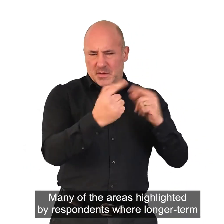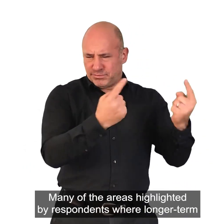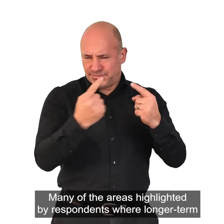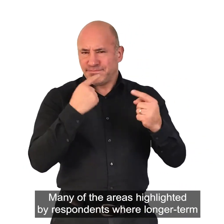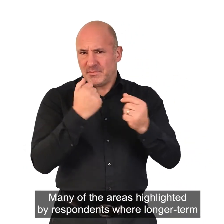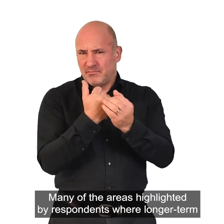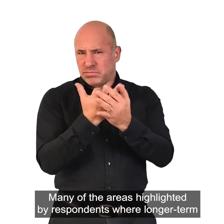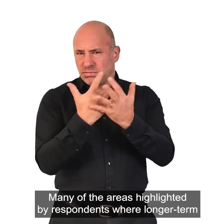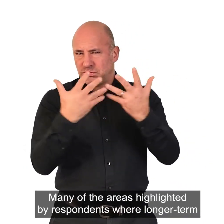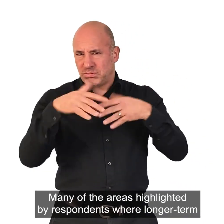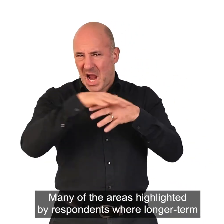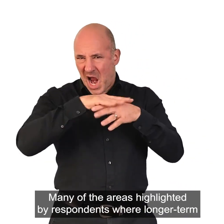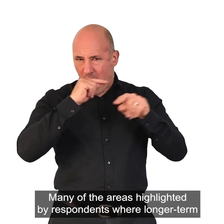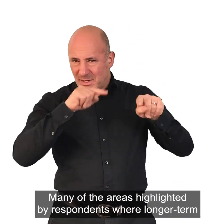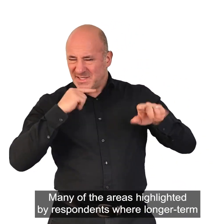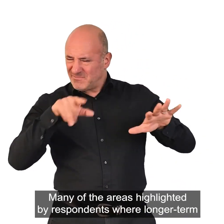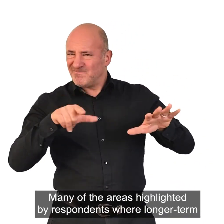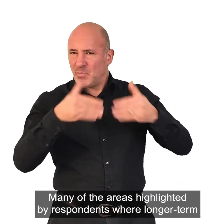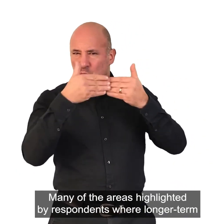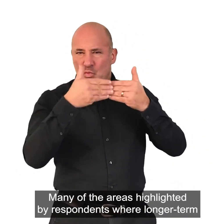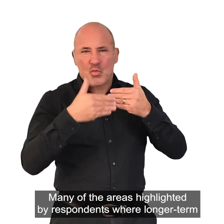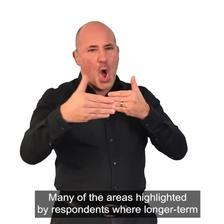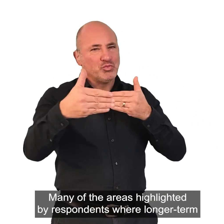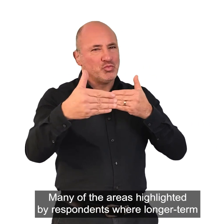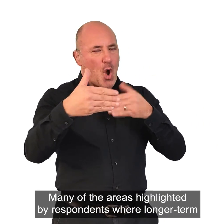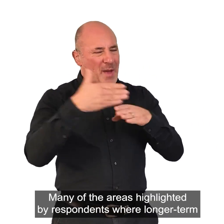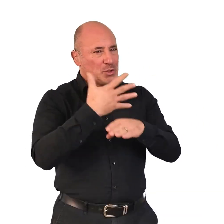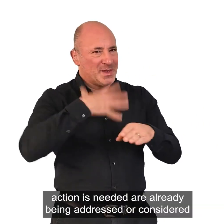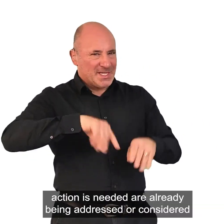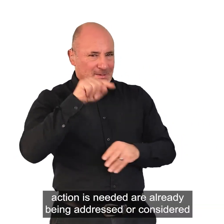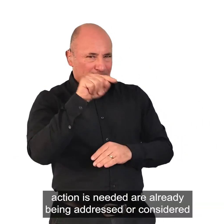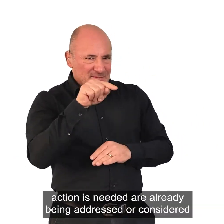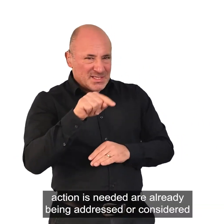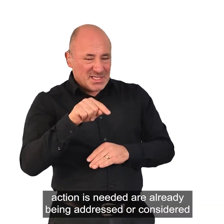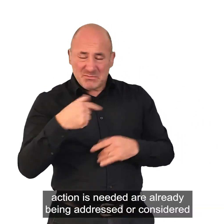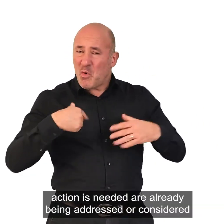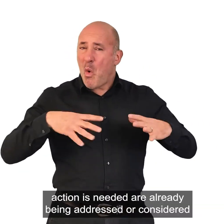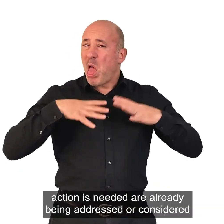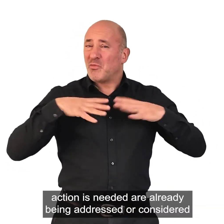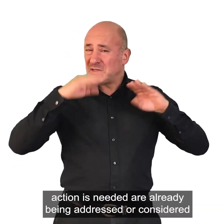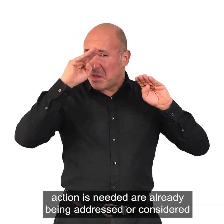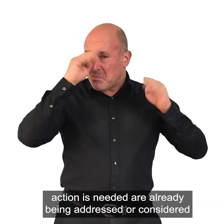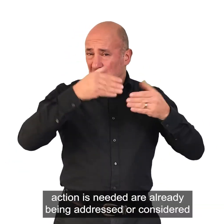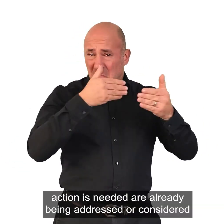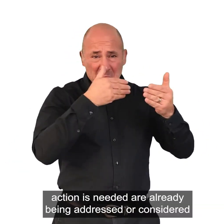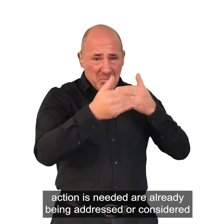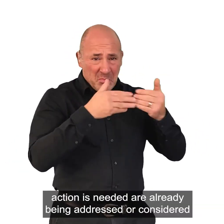Many of the areas highlighted by respondents where longer-term action is needed are already being addressed